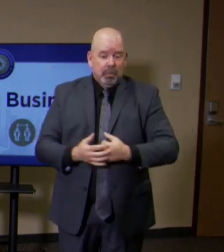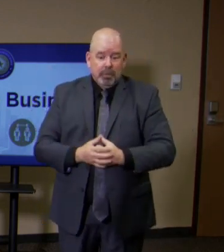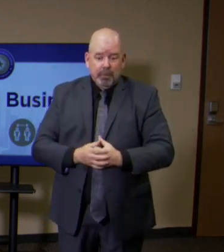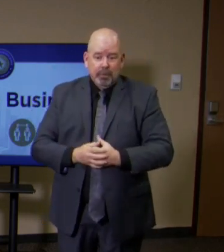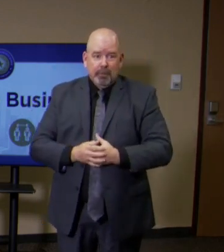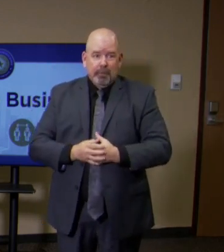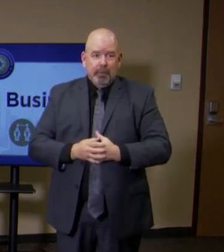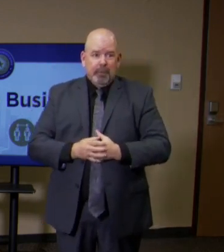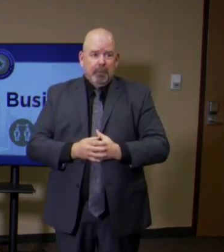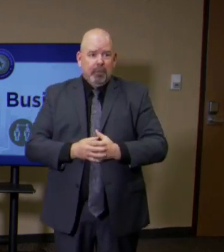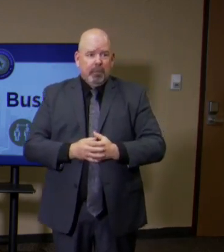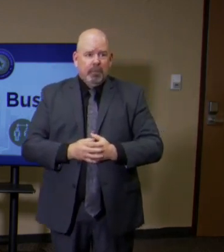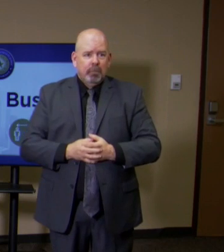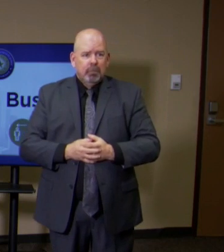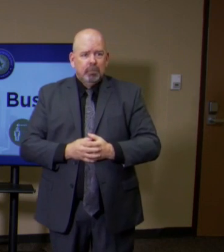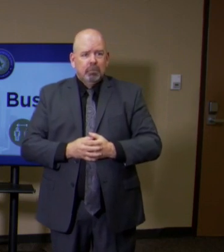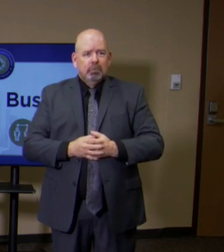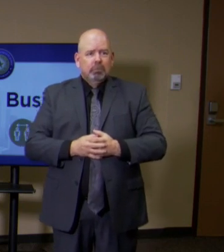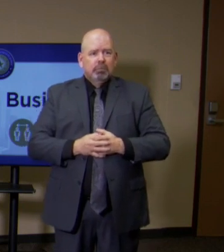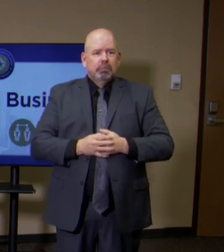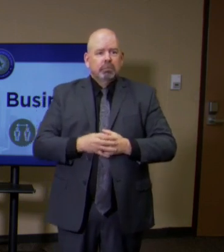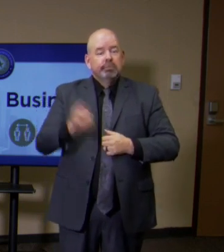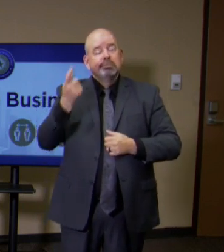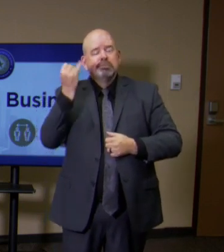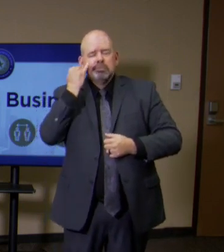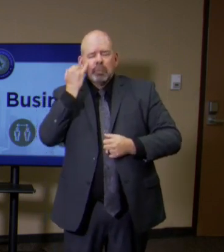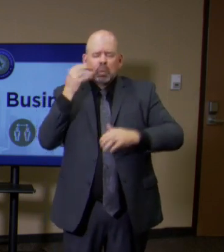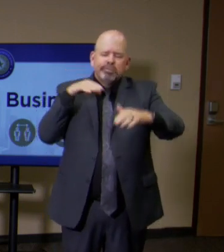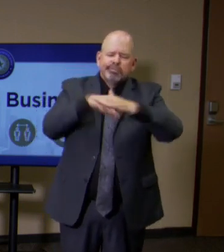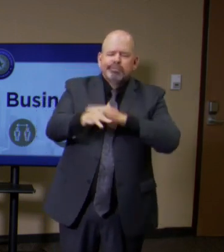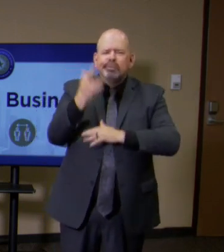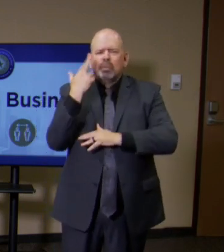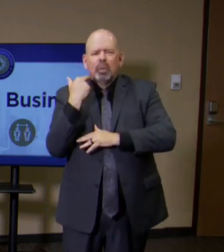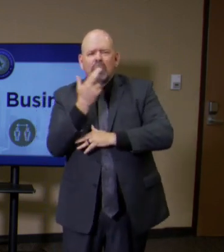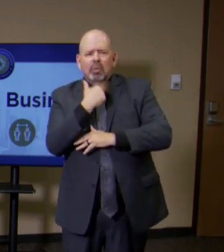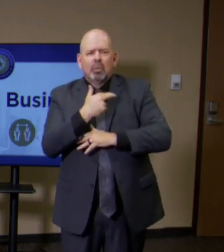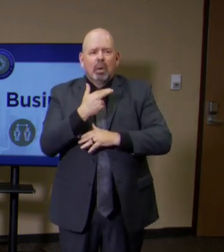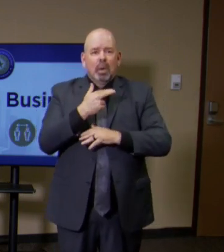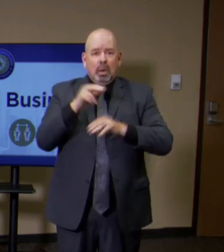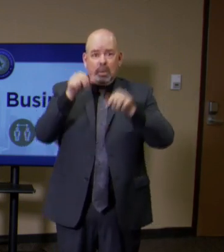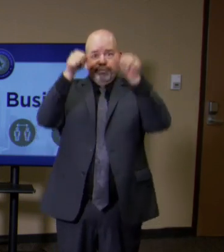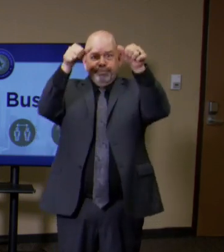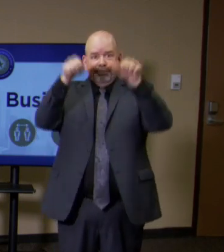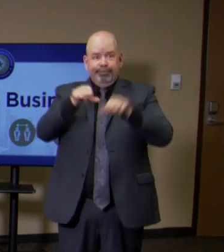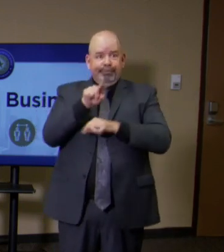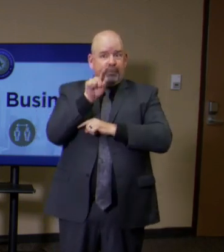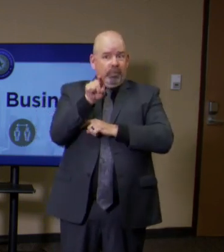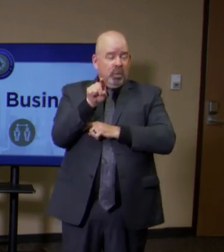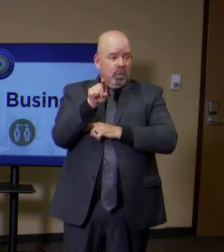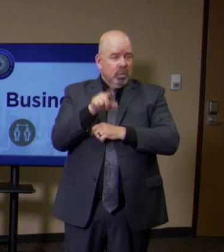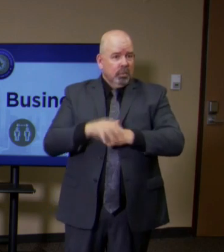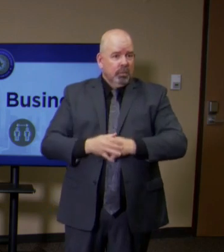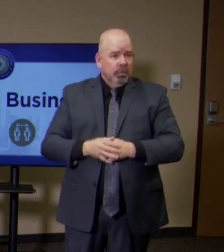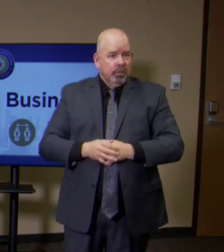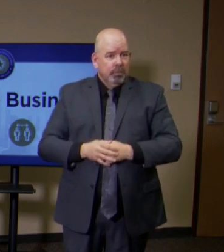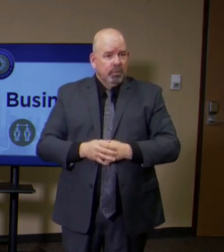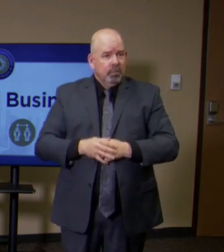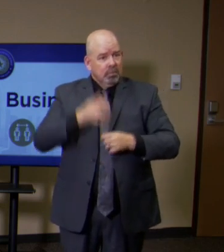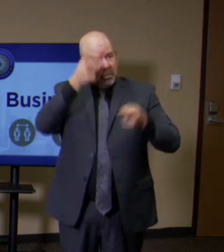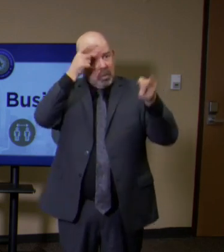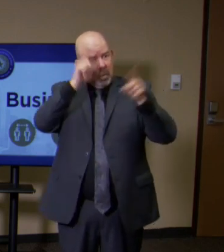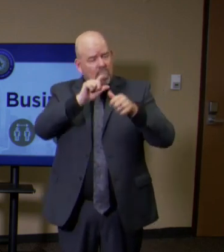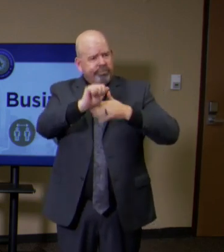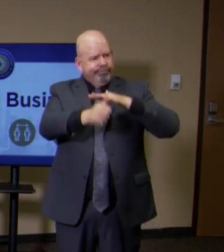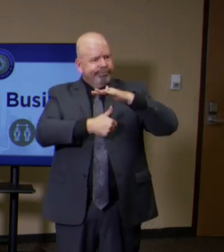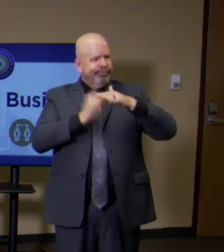until the color changes for the restaurant to get it. But so they go in, but they can see all the tables are within